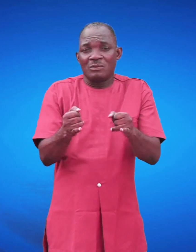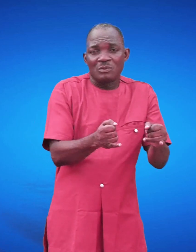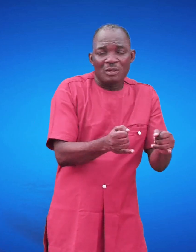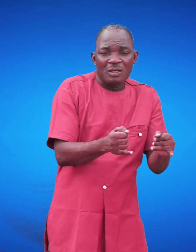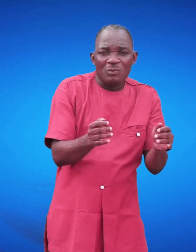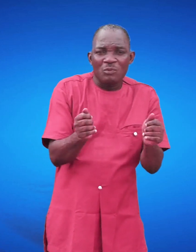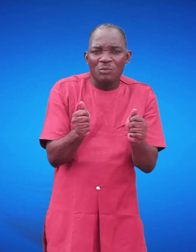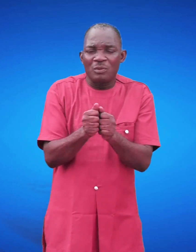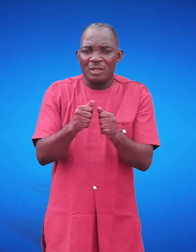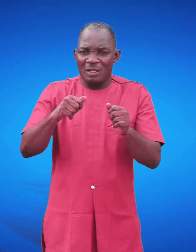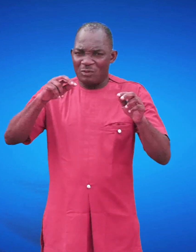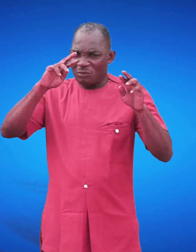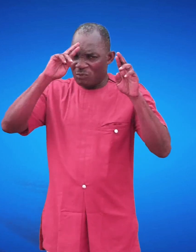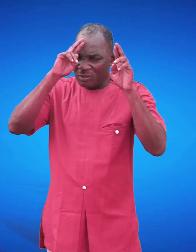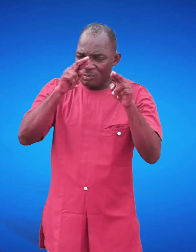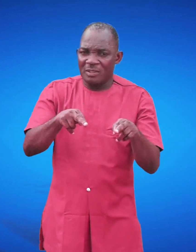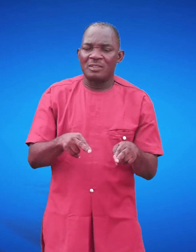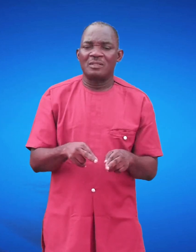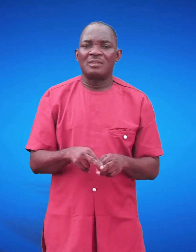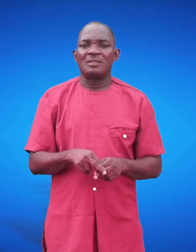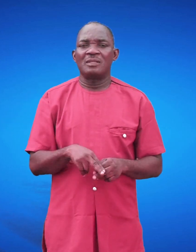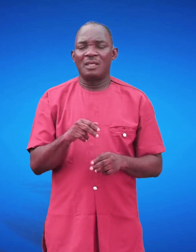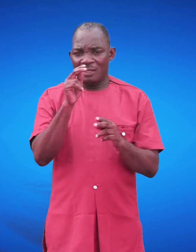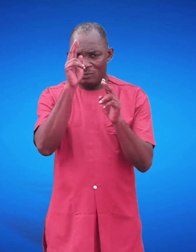with dignity and respect.